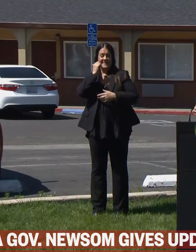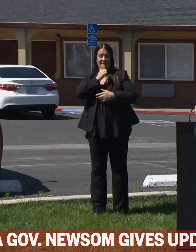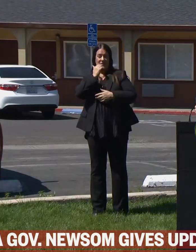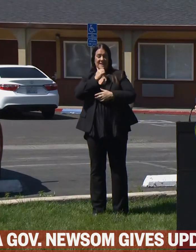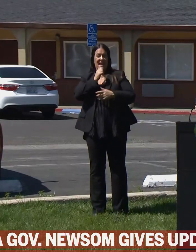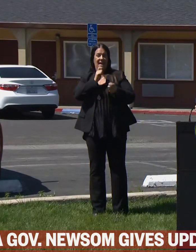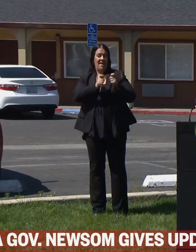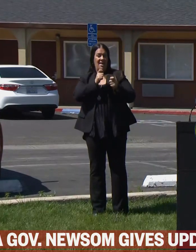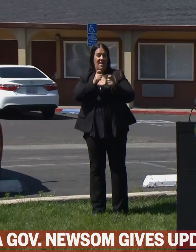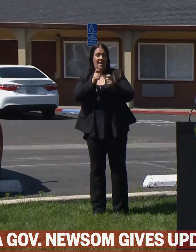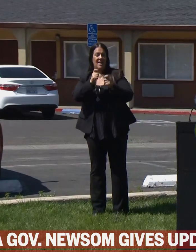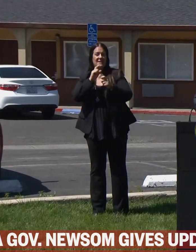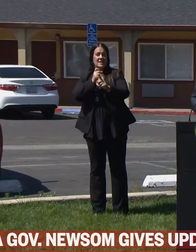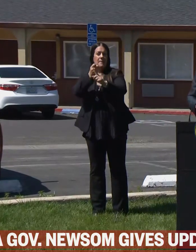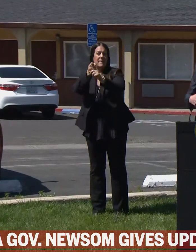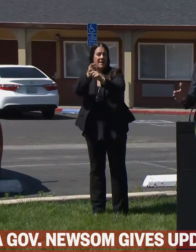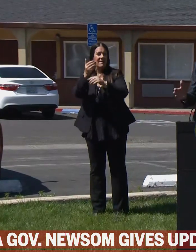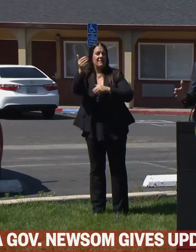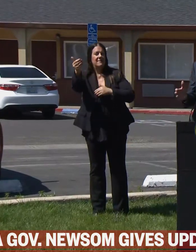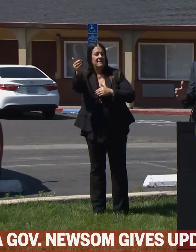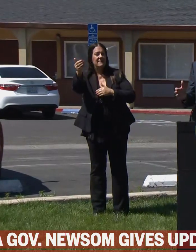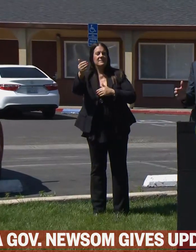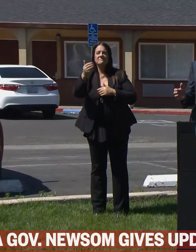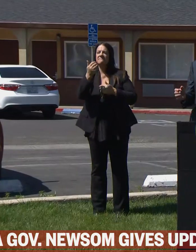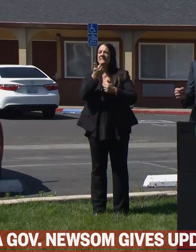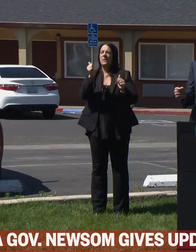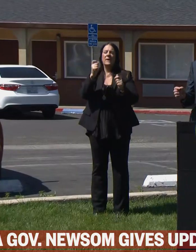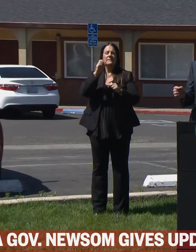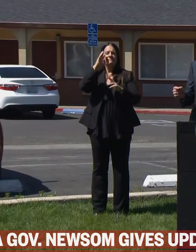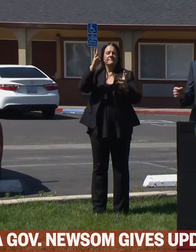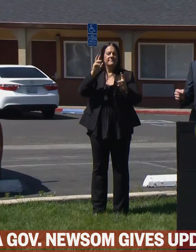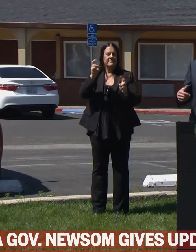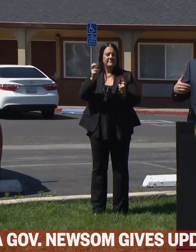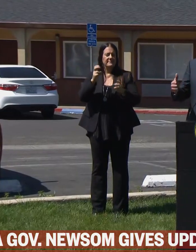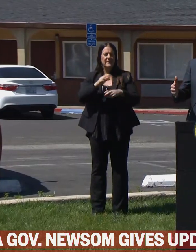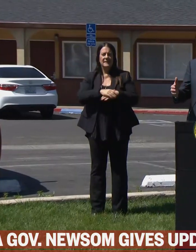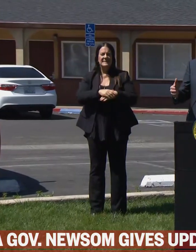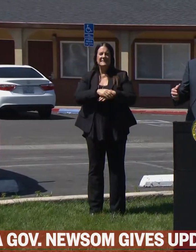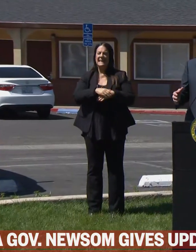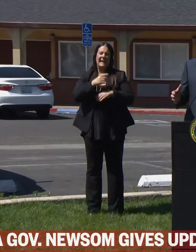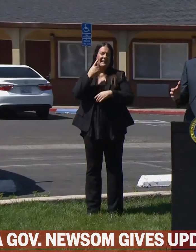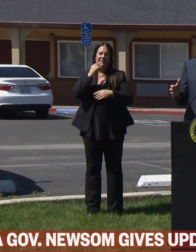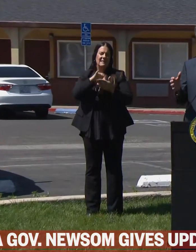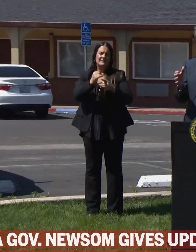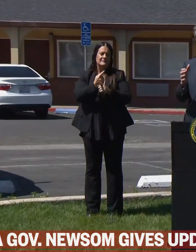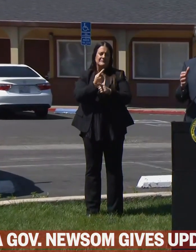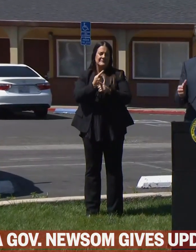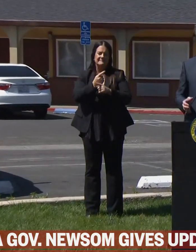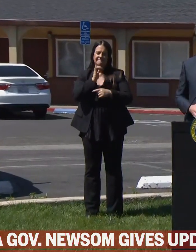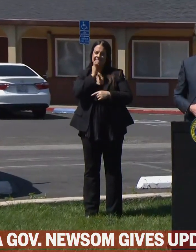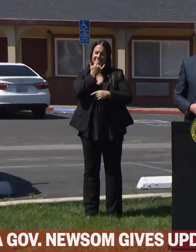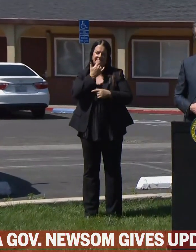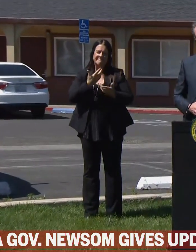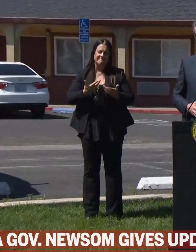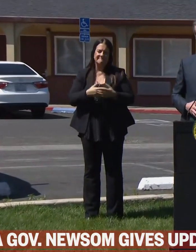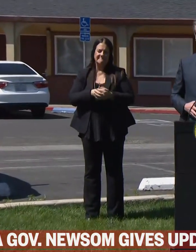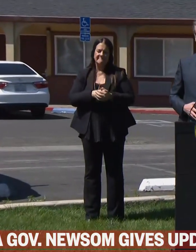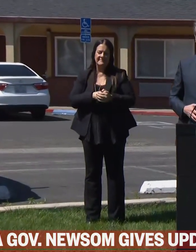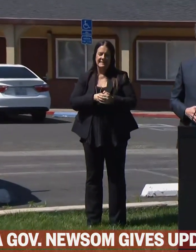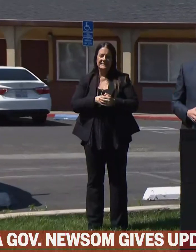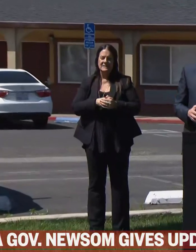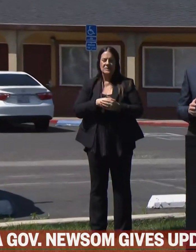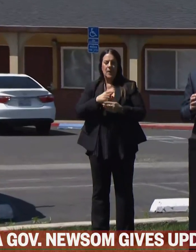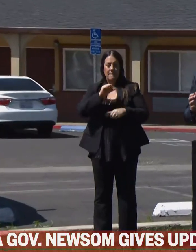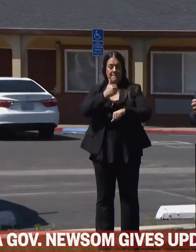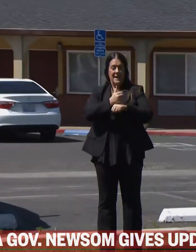this particular date we're going to see a peak. Anyone who could say that is misleading you. And so on the basis of our current